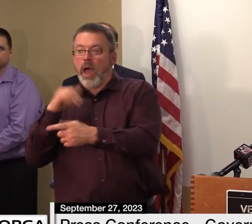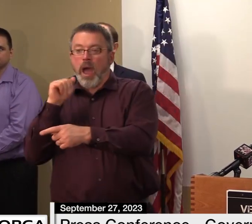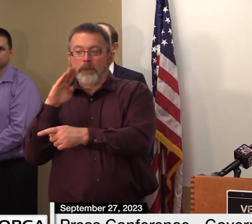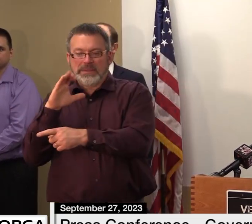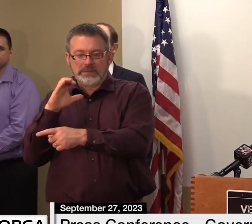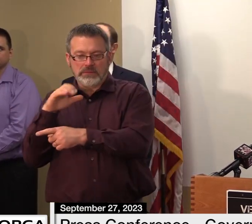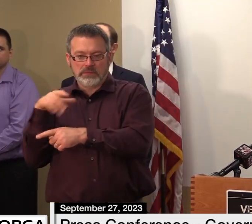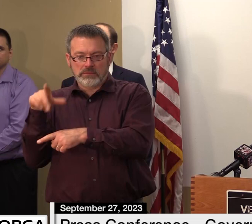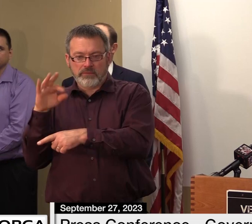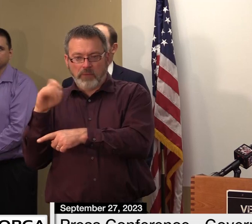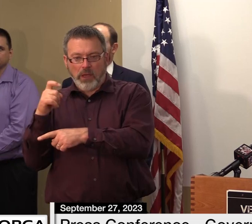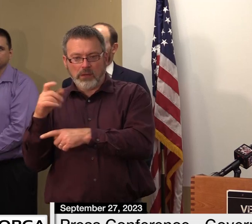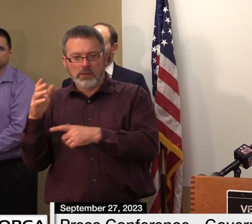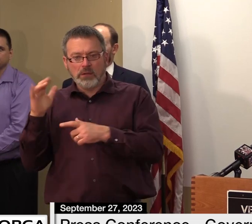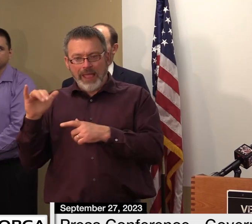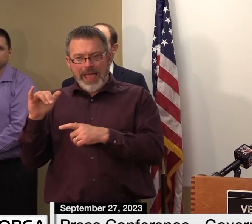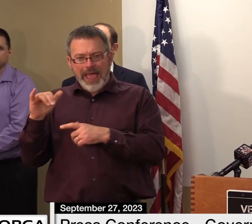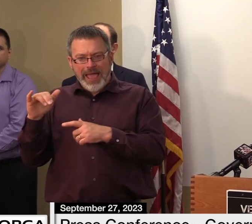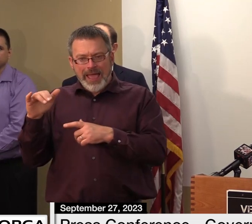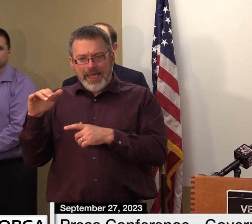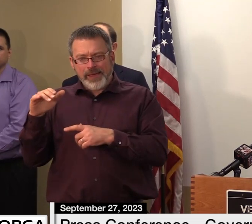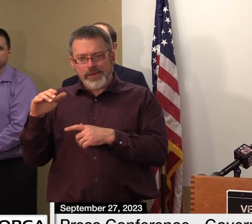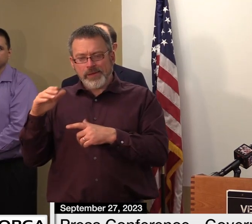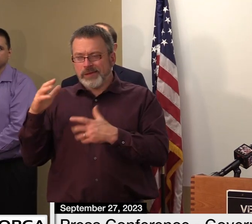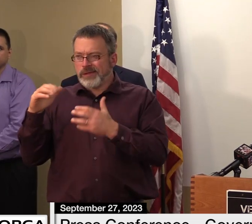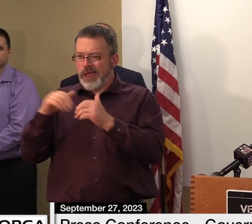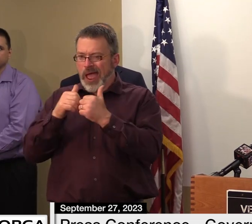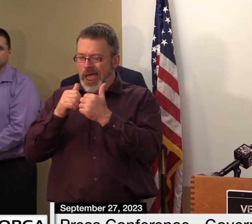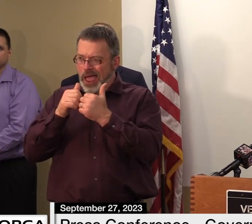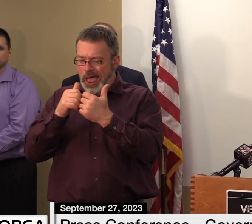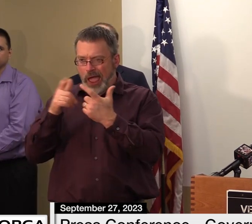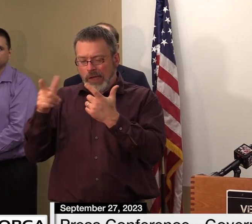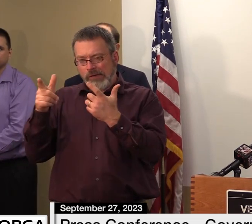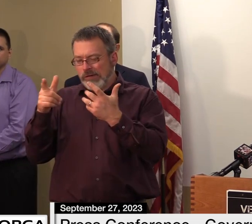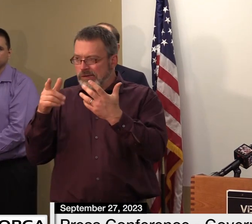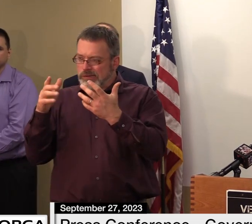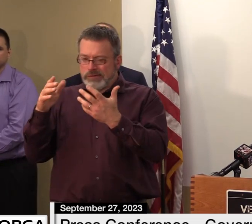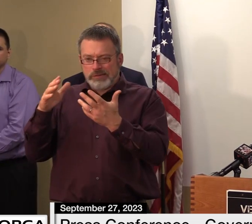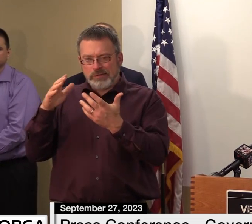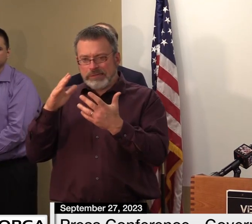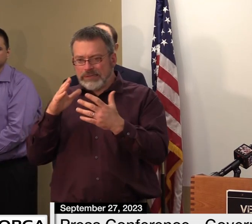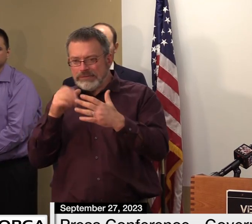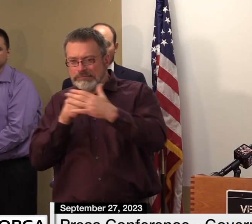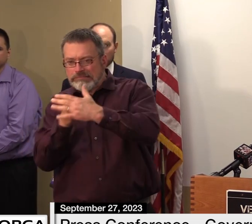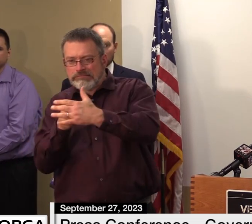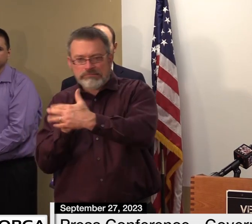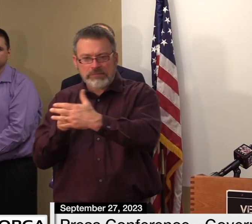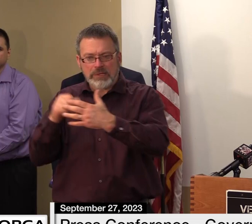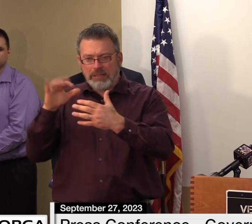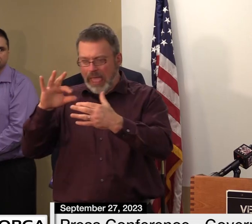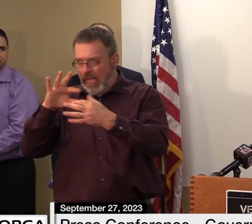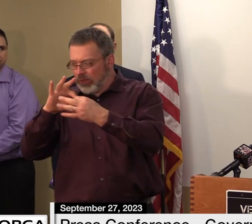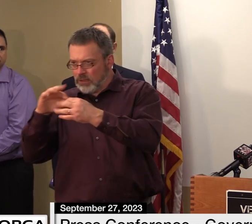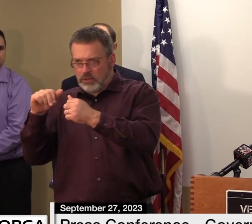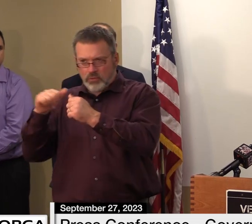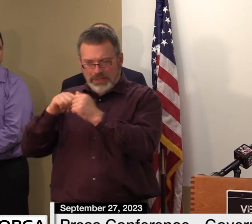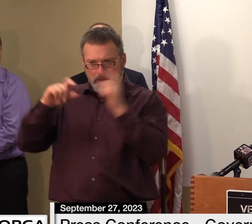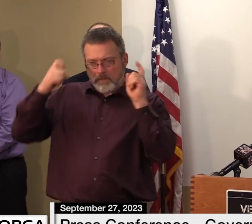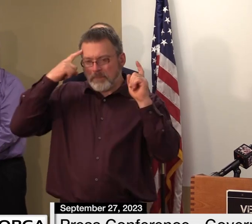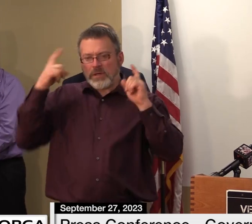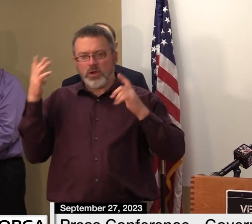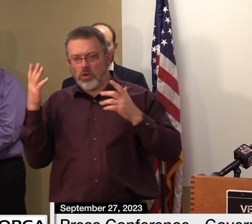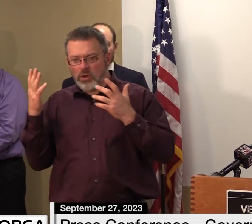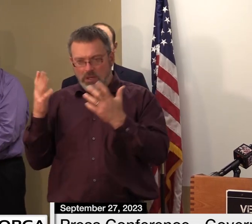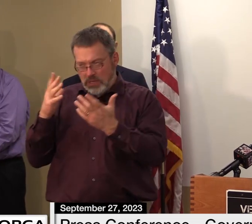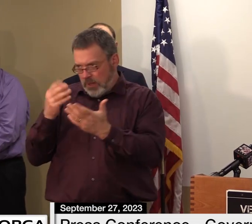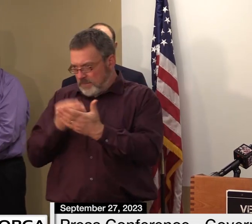low barrier shelter in Burlington. Some money going in to fix that. So, but do you think that's a good use of some of that money? Absolutely.